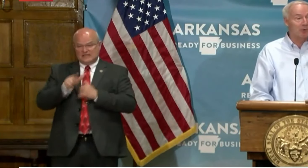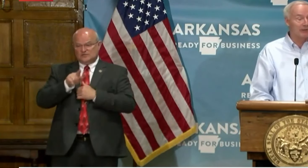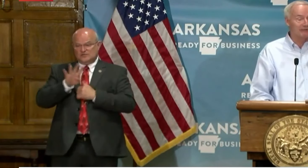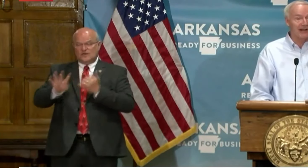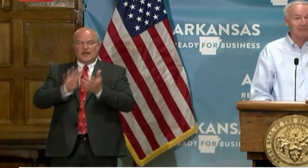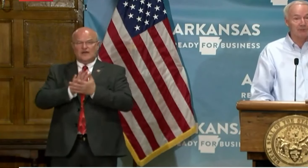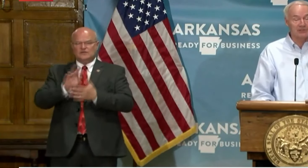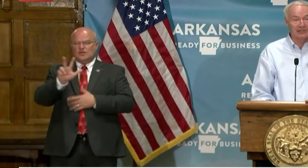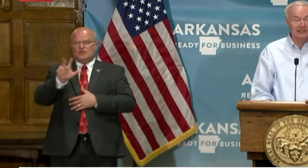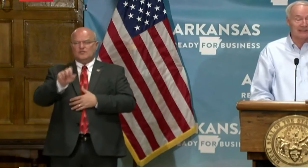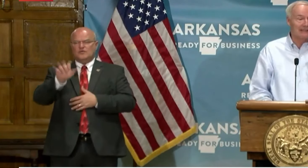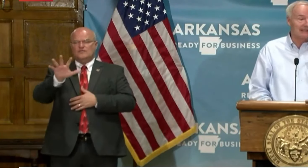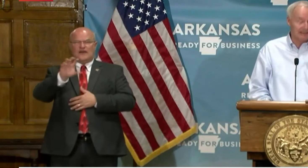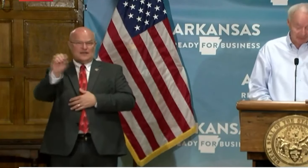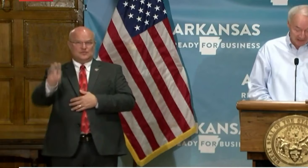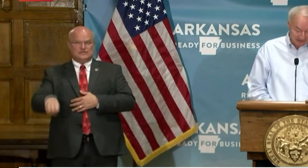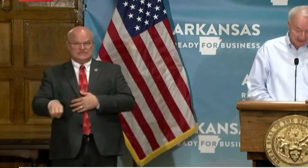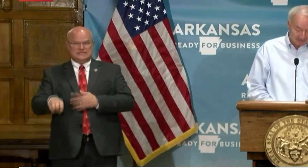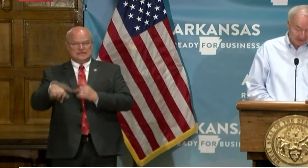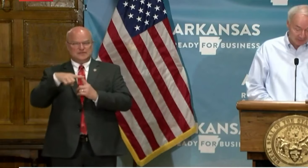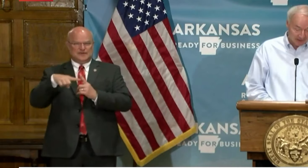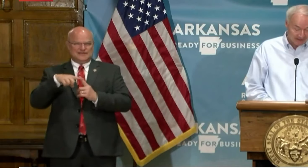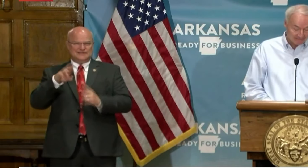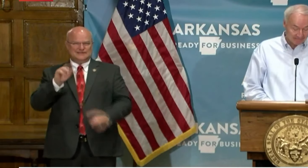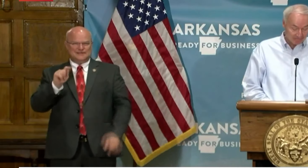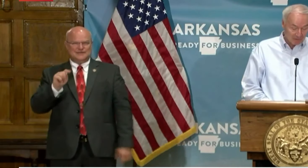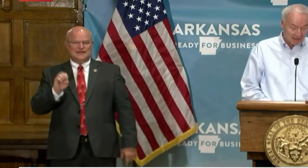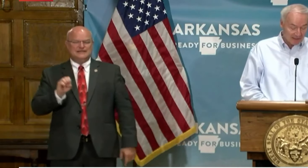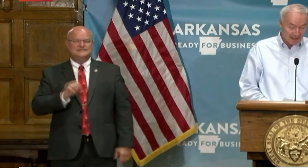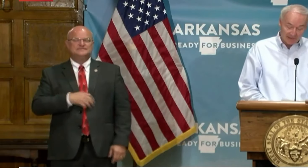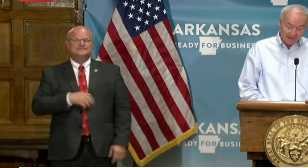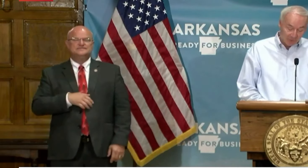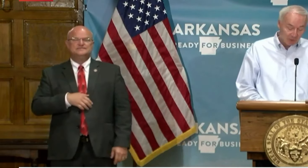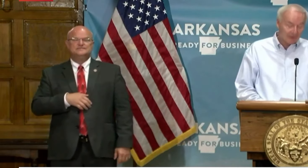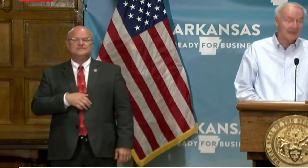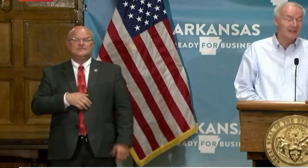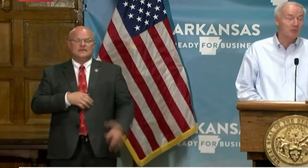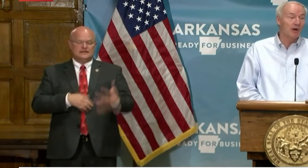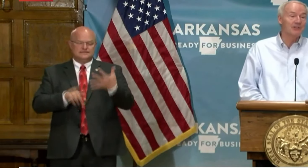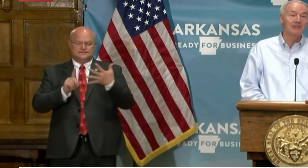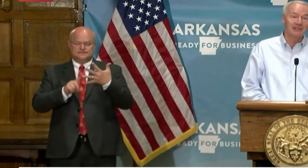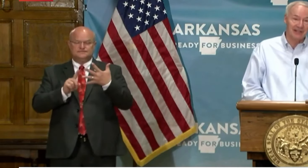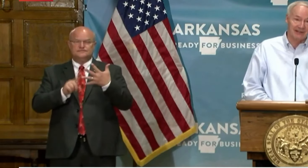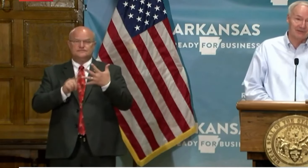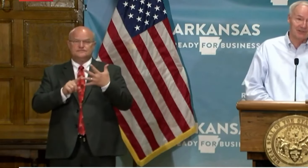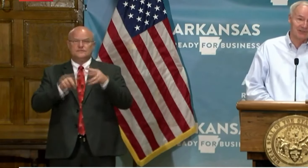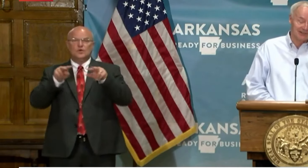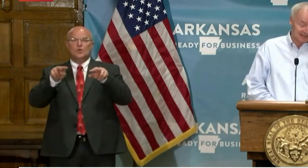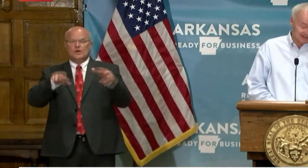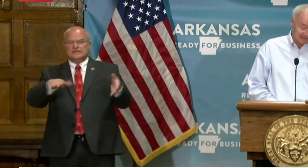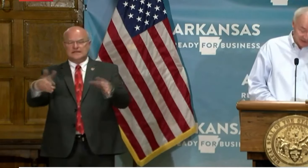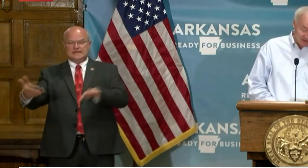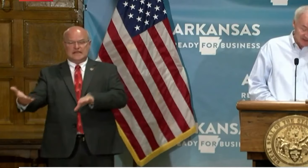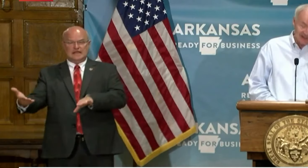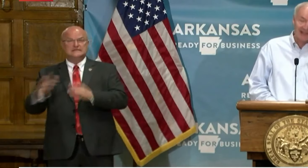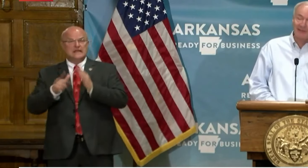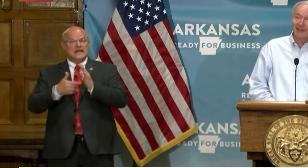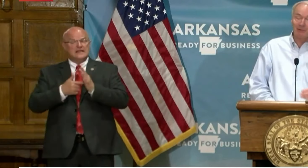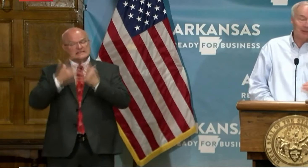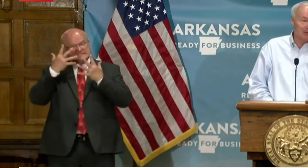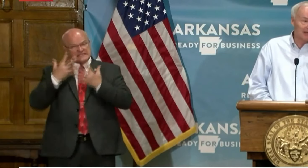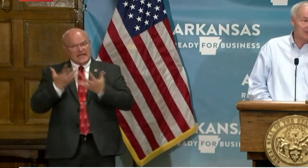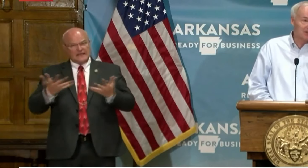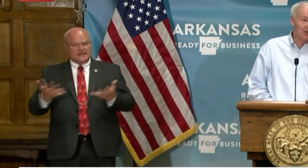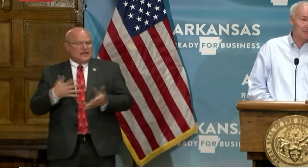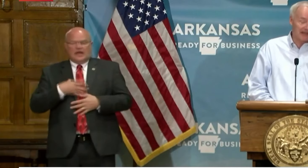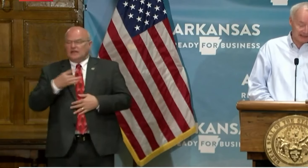is 3.5% in positivity rate. And fourth is watch the deaths. This is a sad thing.